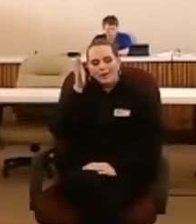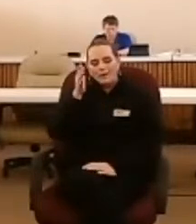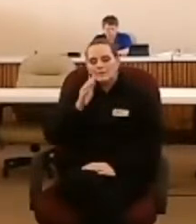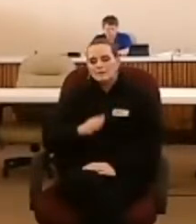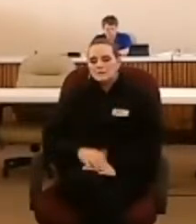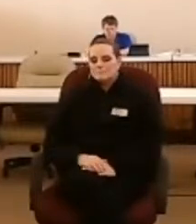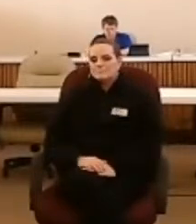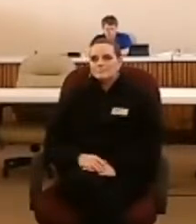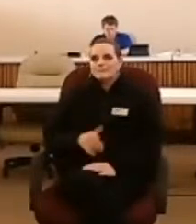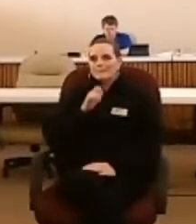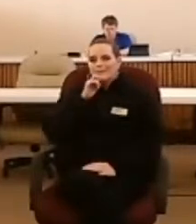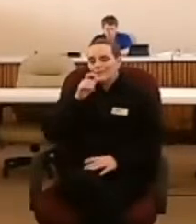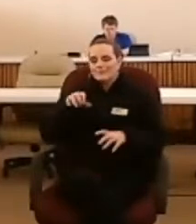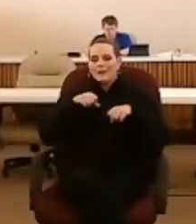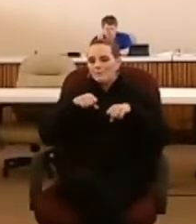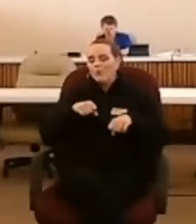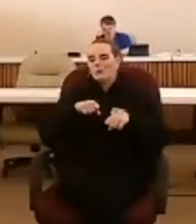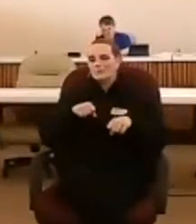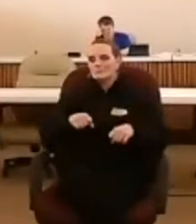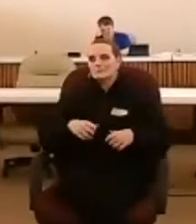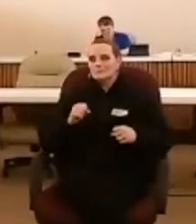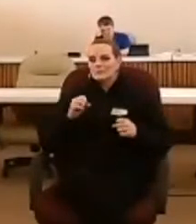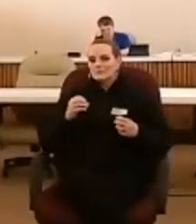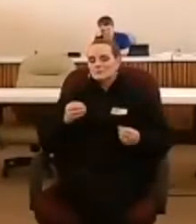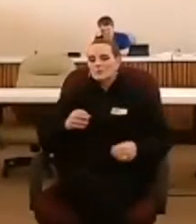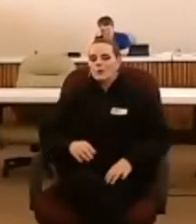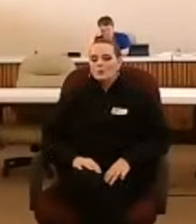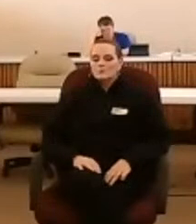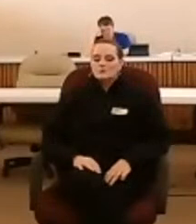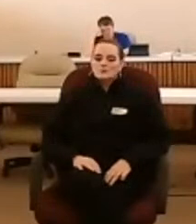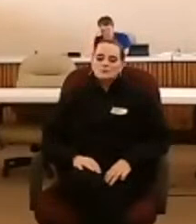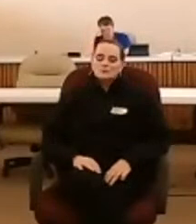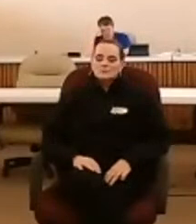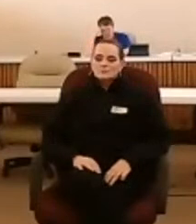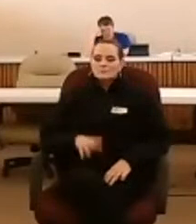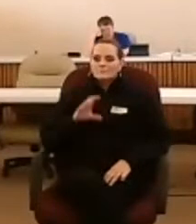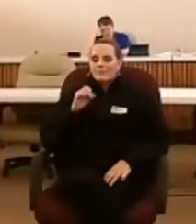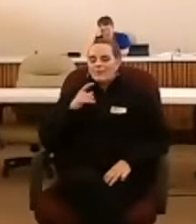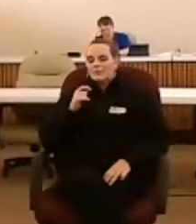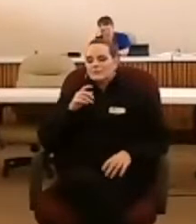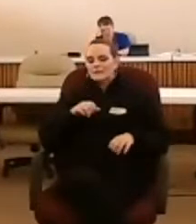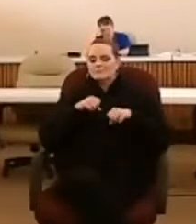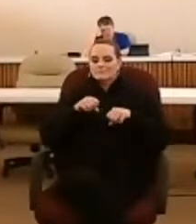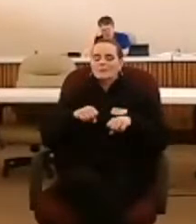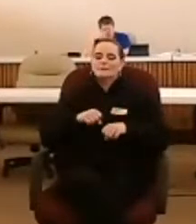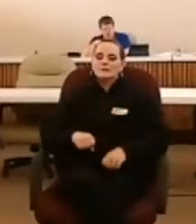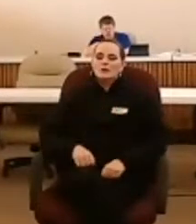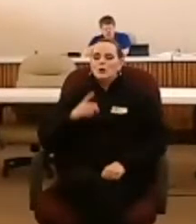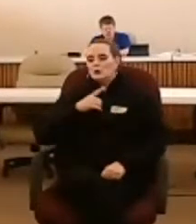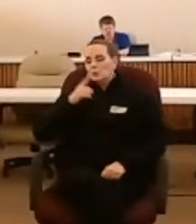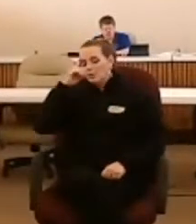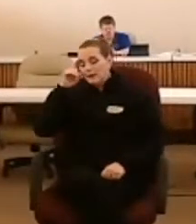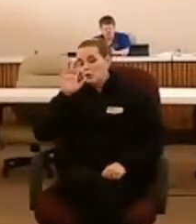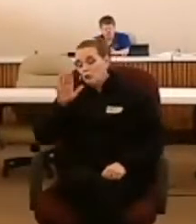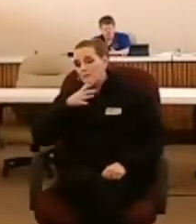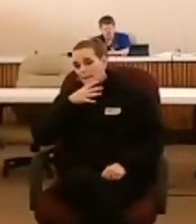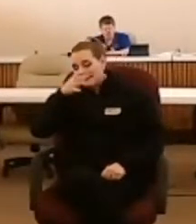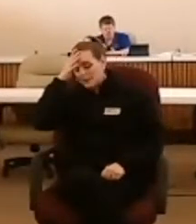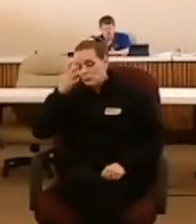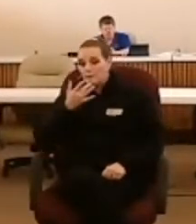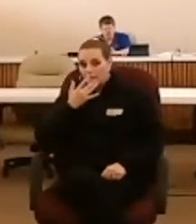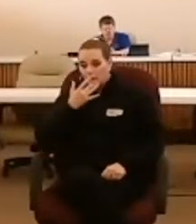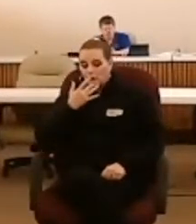mowed. So the cars kind of mat it down anyway. And do you think your parents would prefer